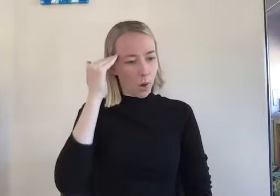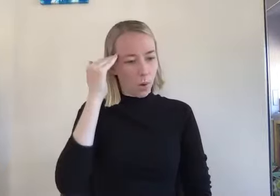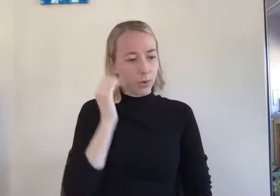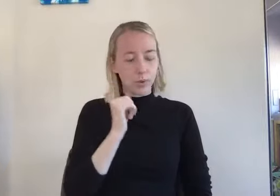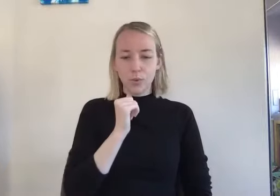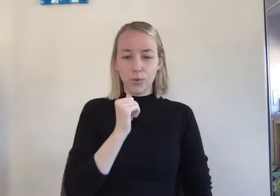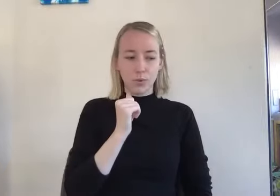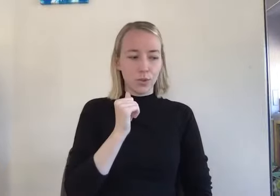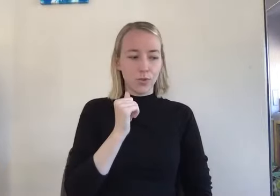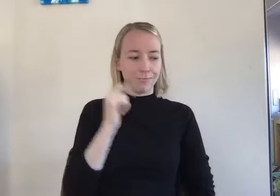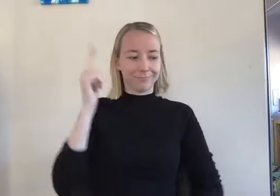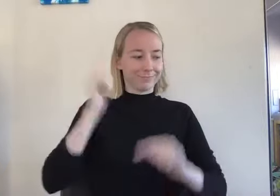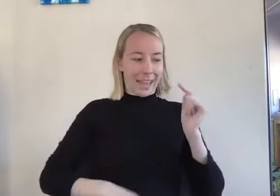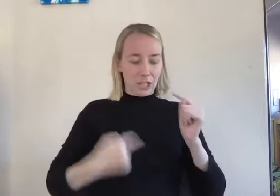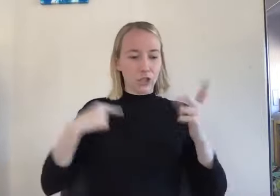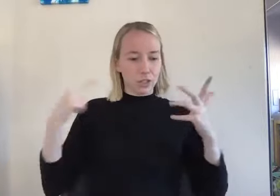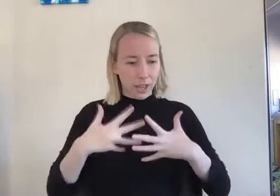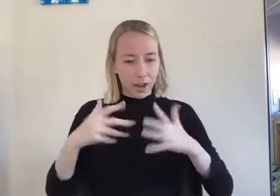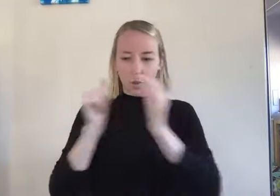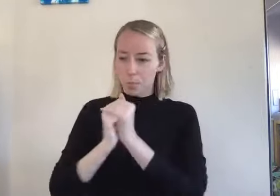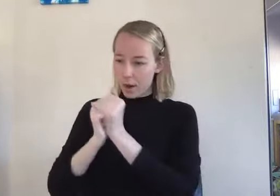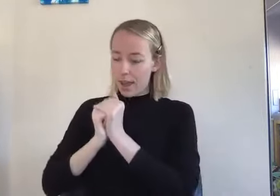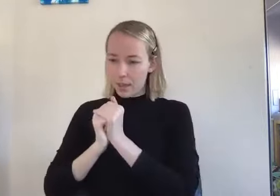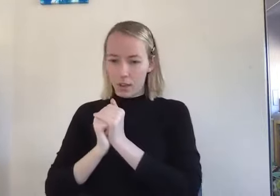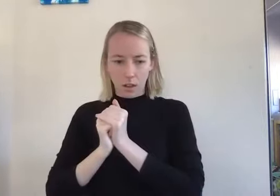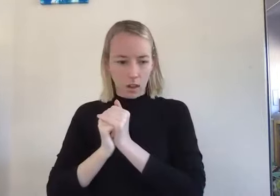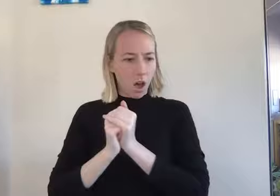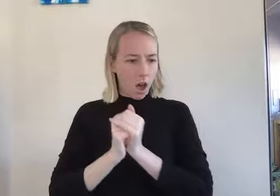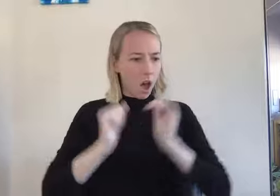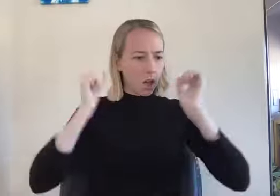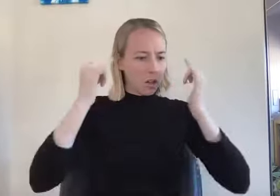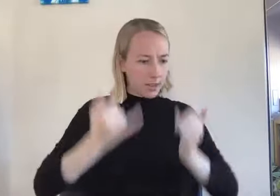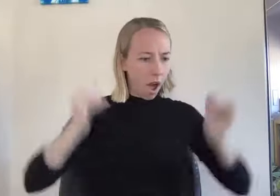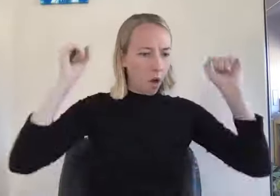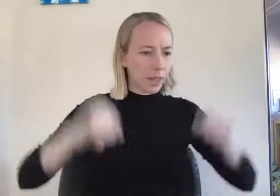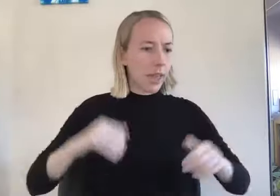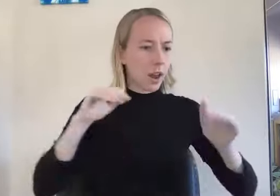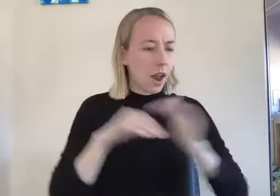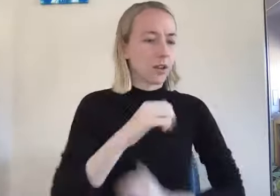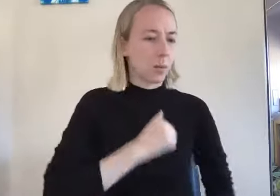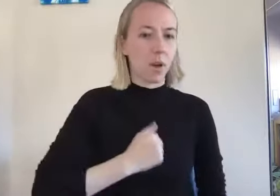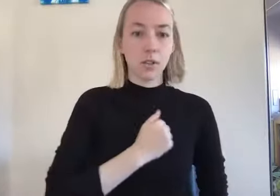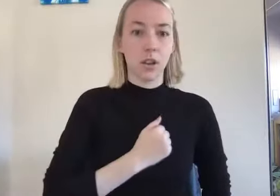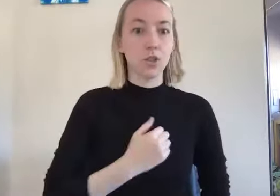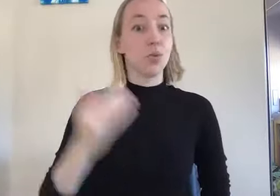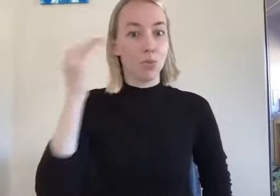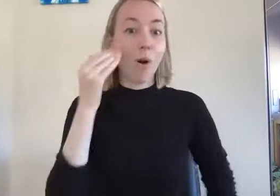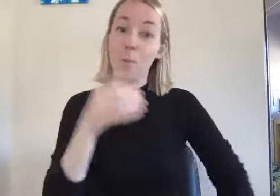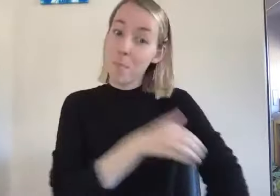you didn't have the wherewithal to make, you pray and then you're able to make it. you can't deny that that power is real. And that's